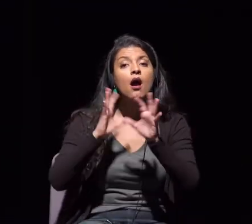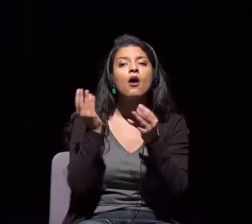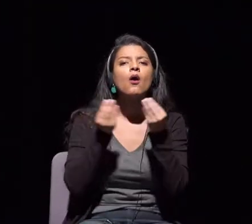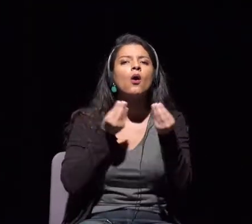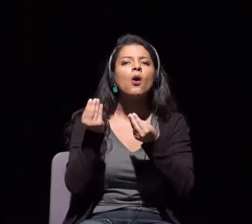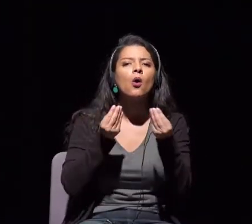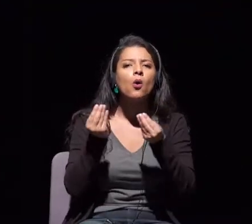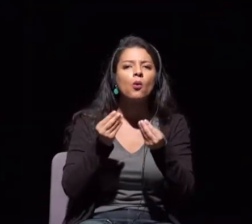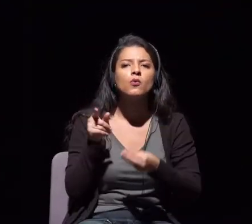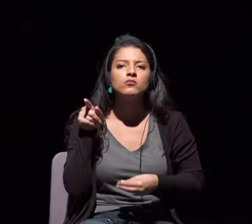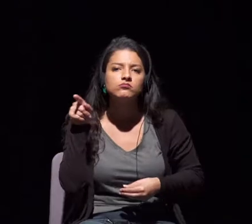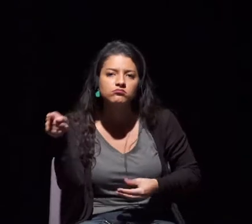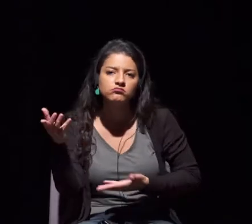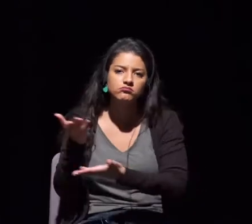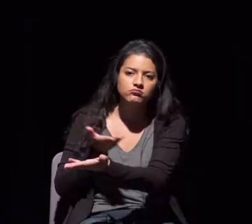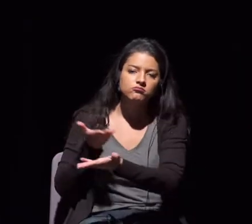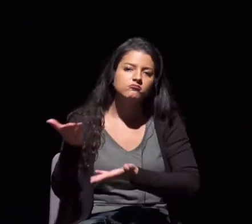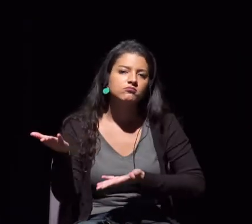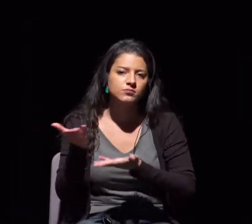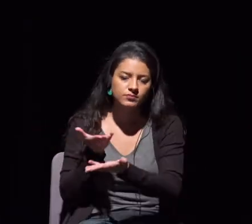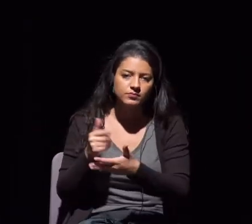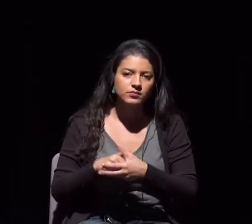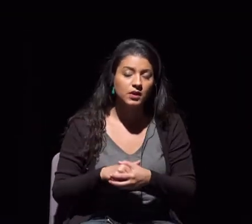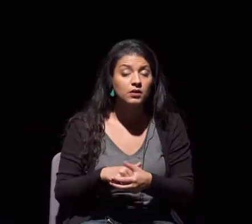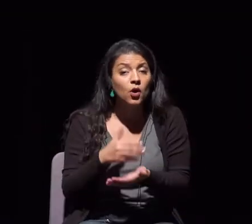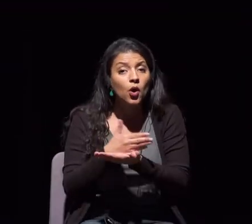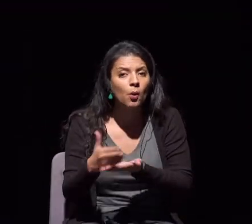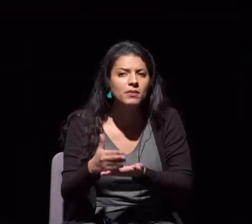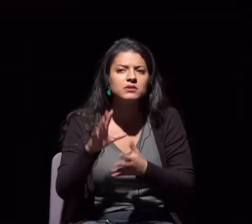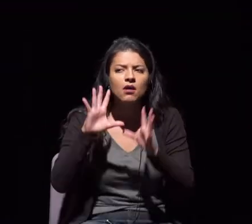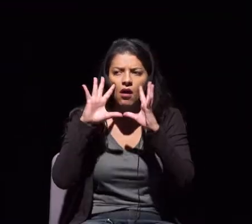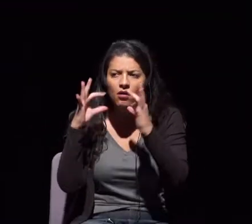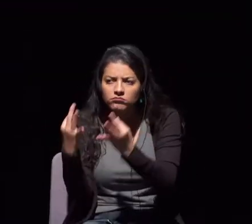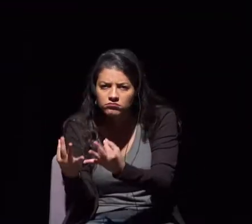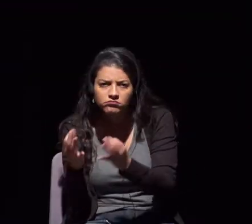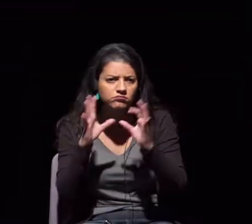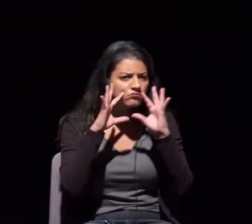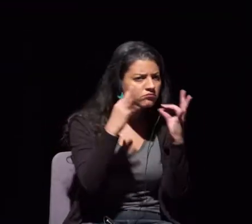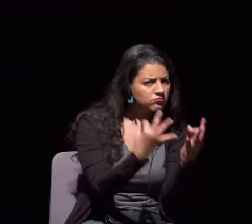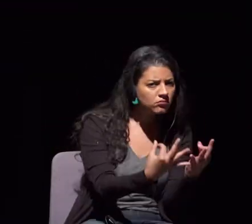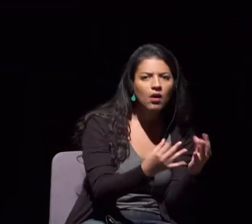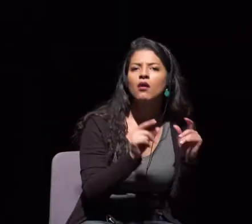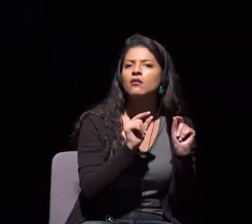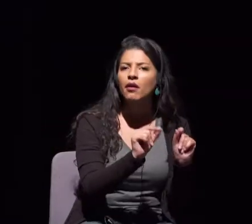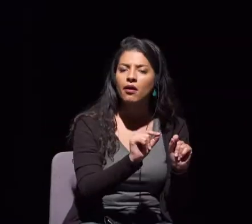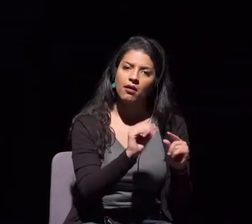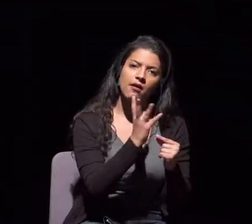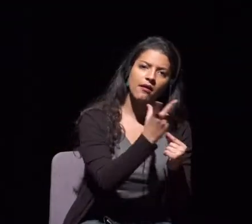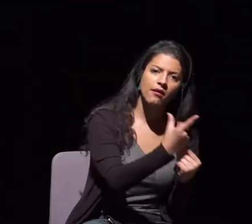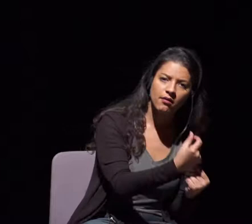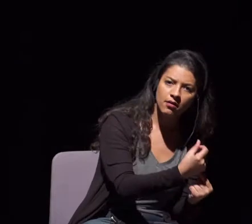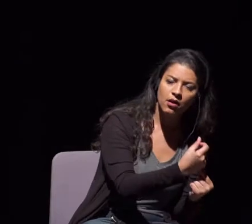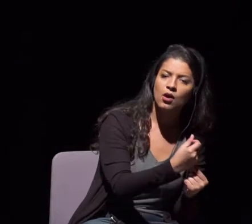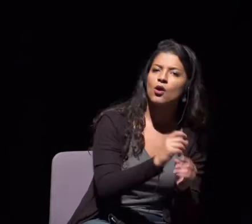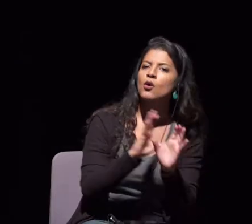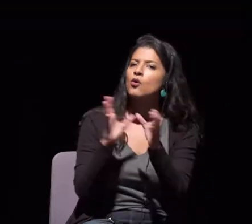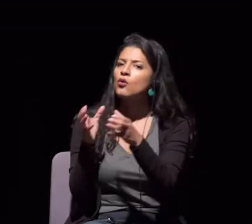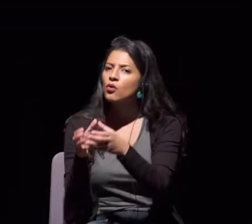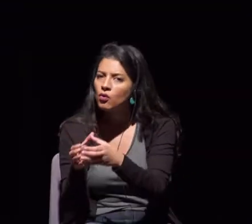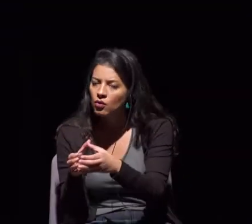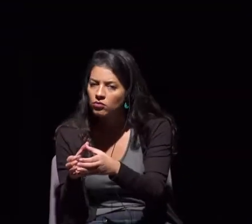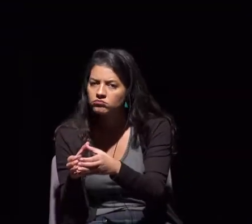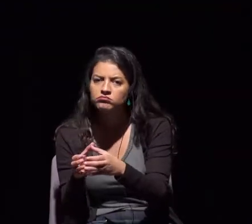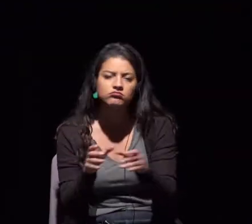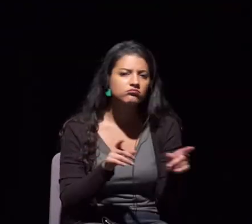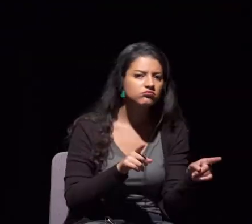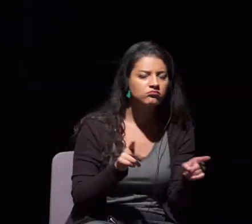listening to not only artists, but to listening to community and thinking about what is it that we can do together in